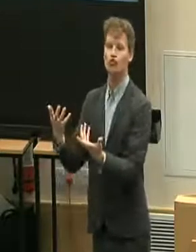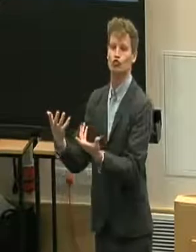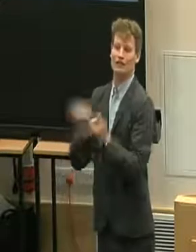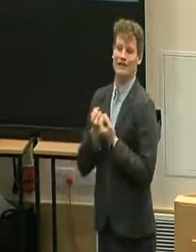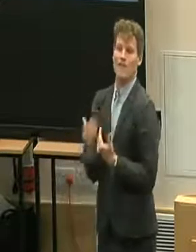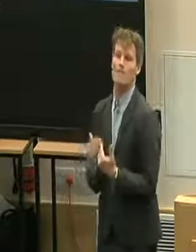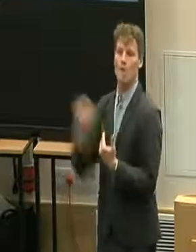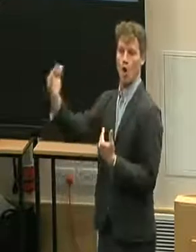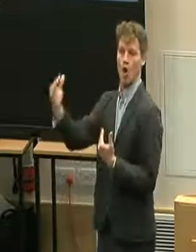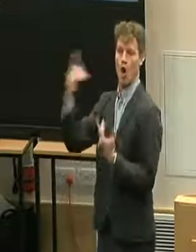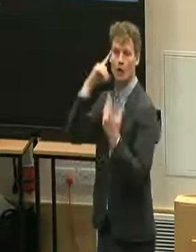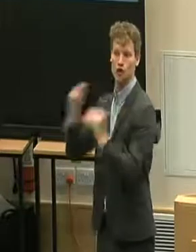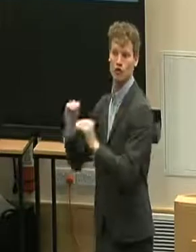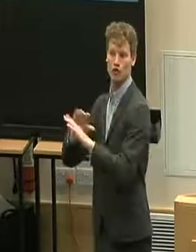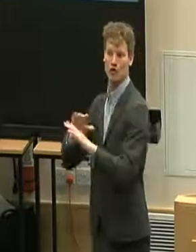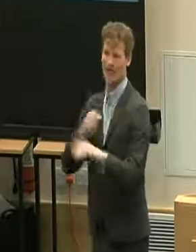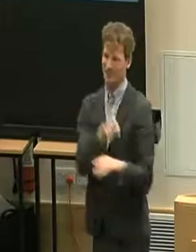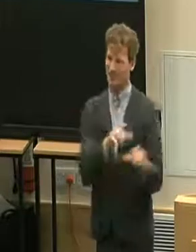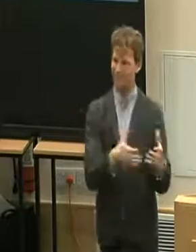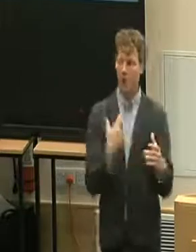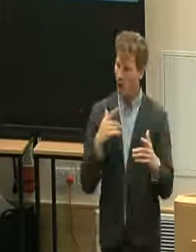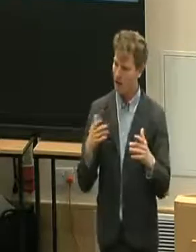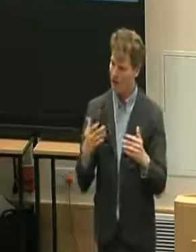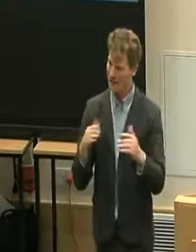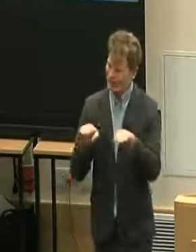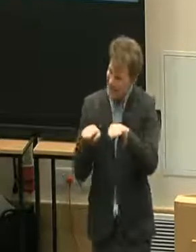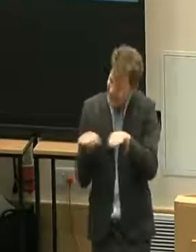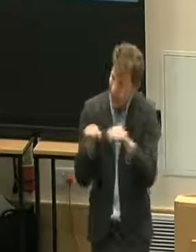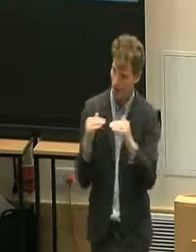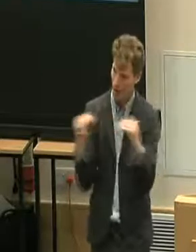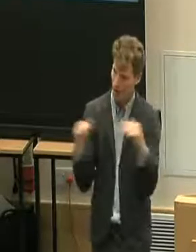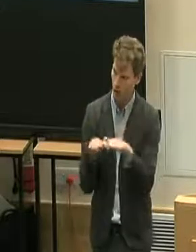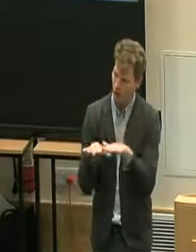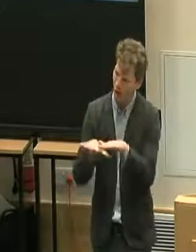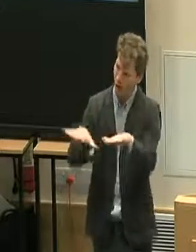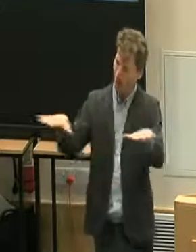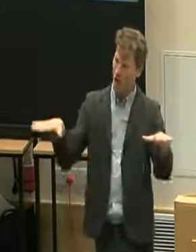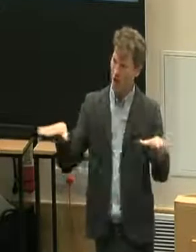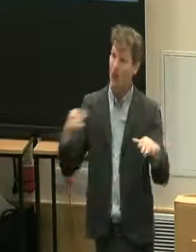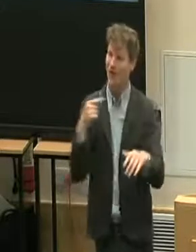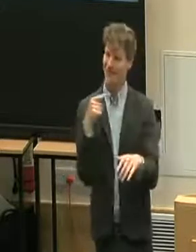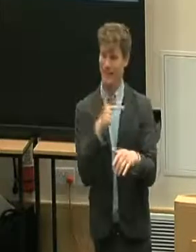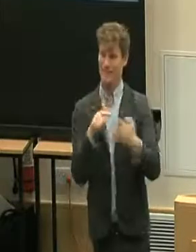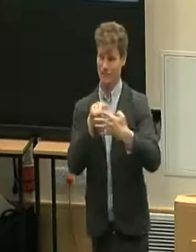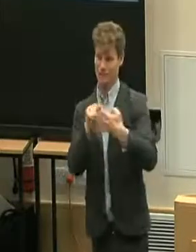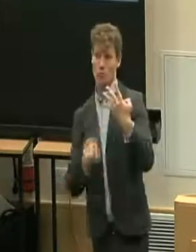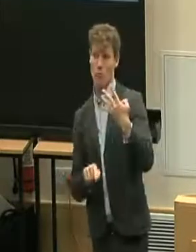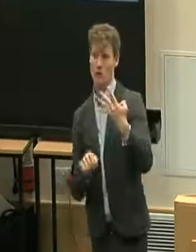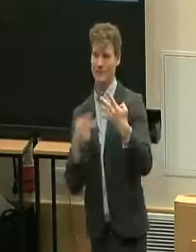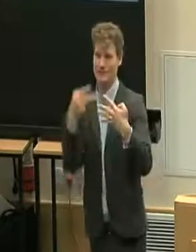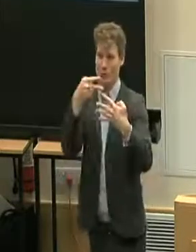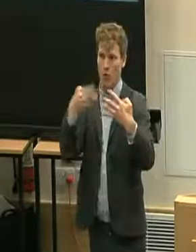So the complex four-part equality has been interpreted, and there's an incredible amount